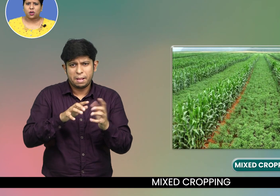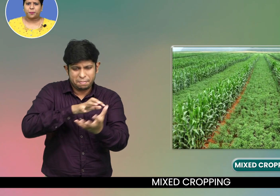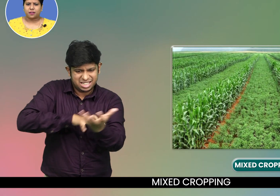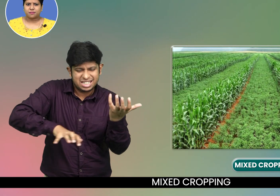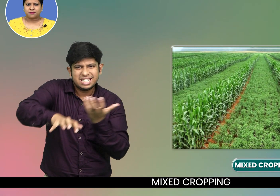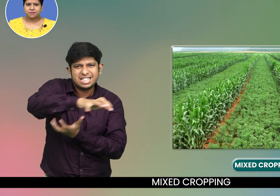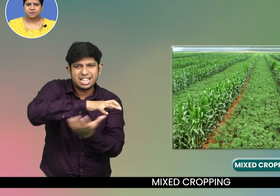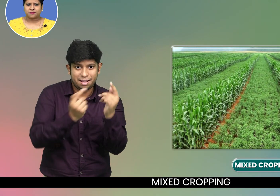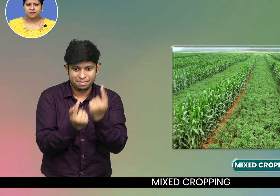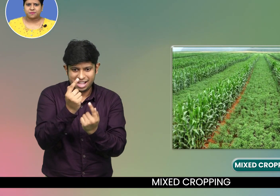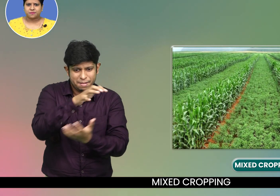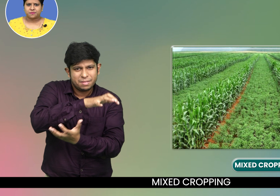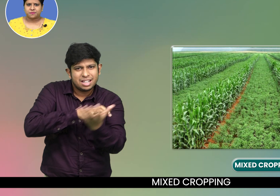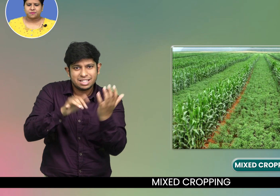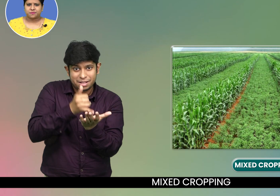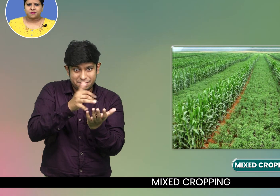Mixed cropping,